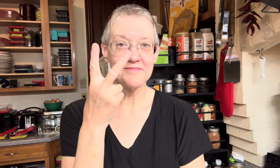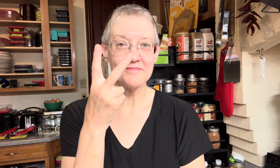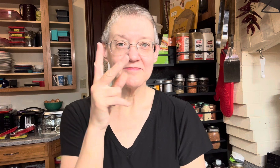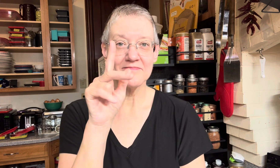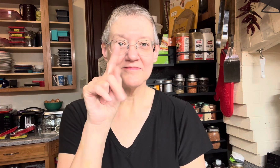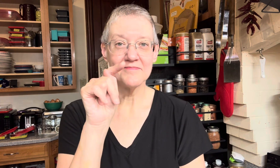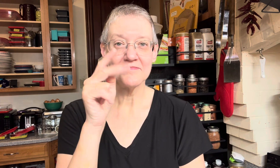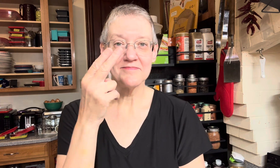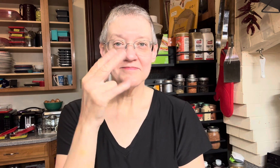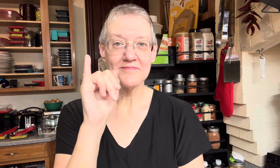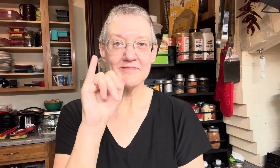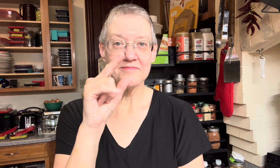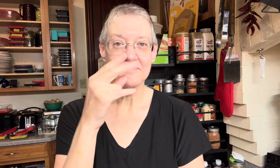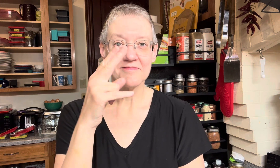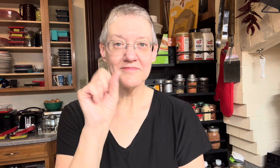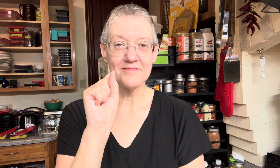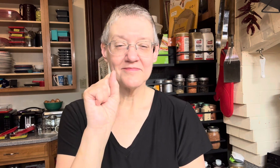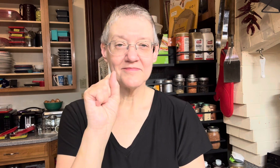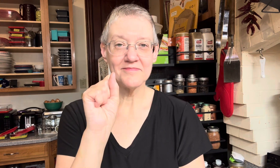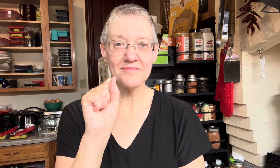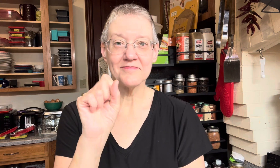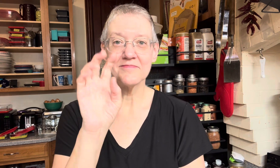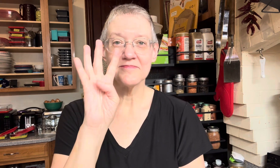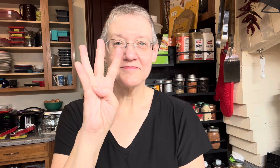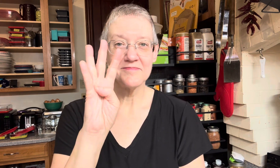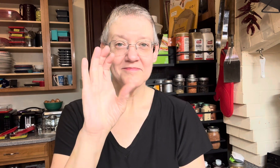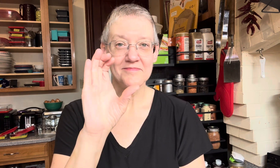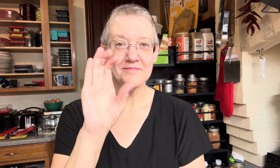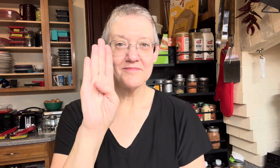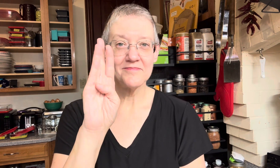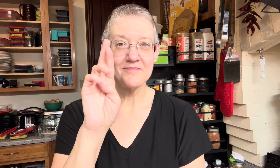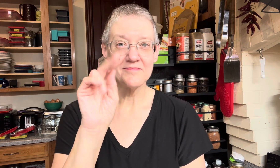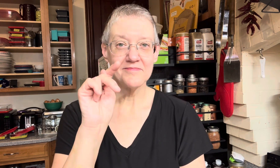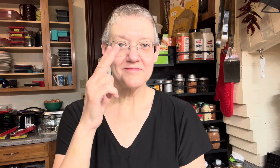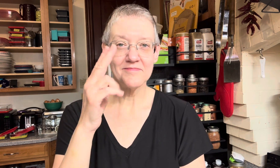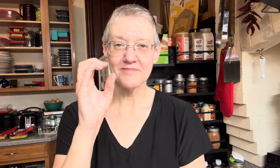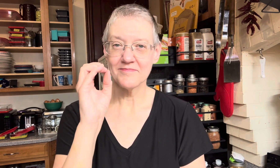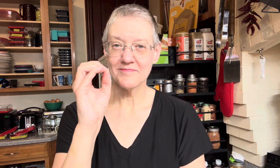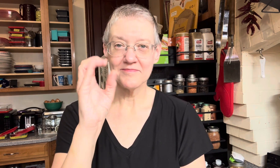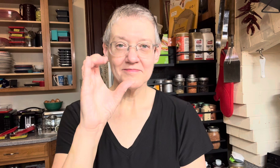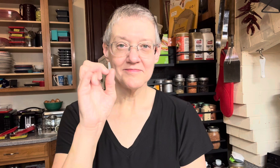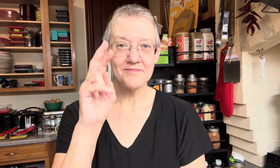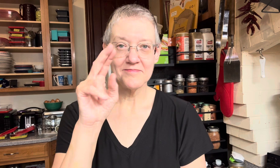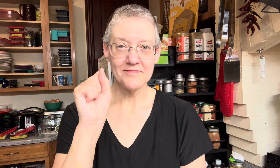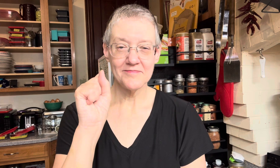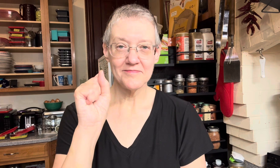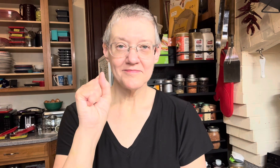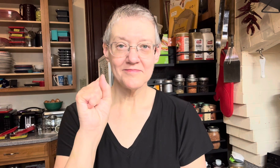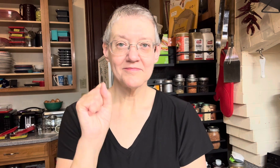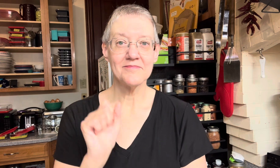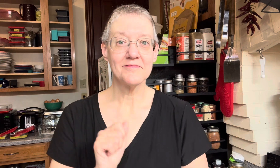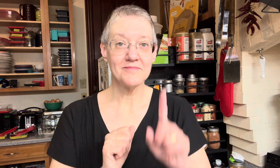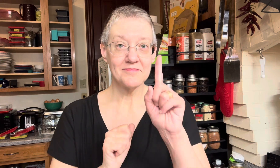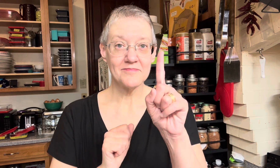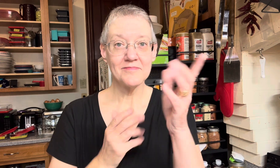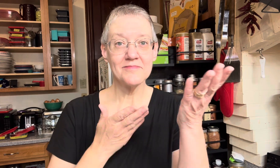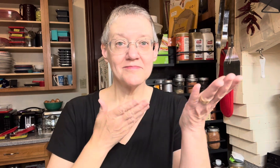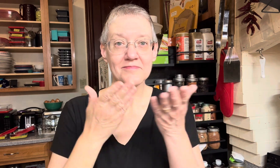Thursday's lunch is 2 chicken thighs, 4 cups of broth, both without carbs, and